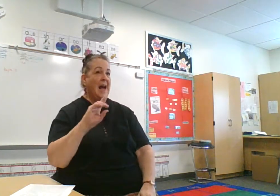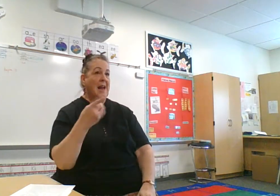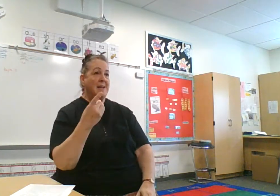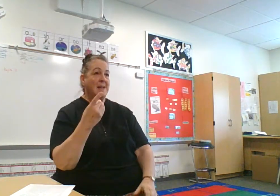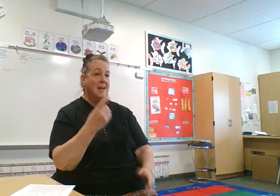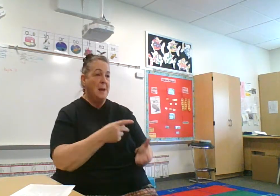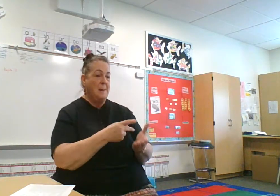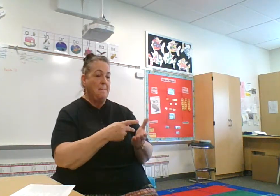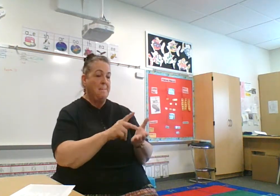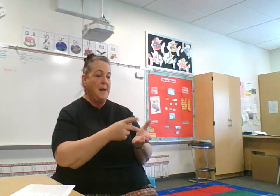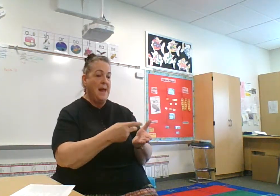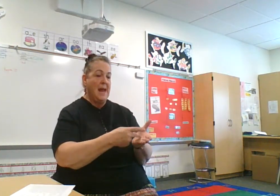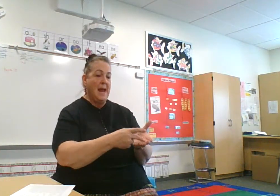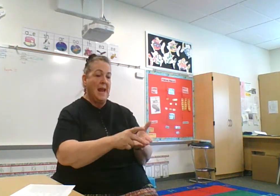I'd pay